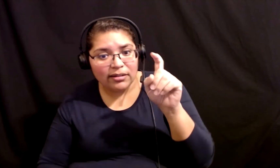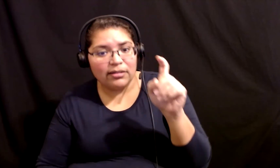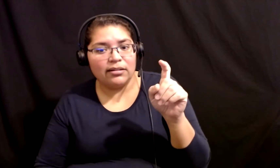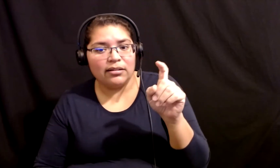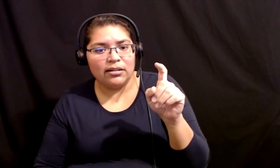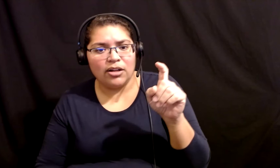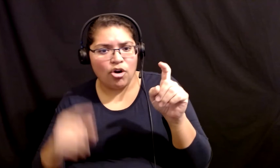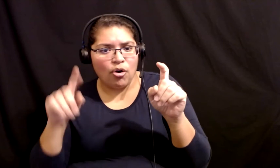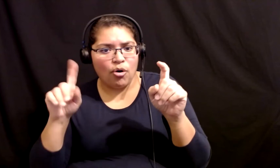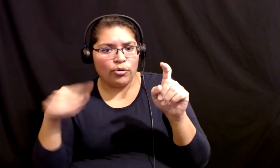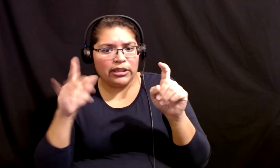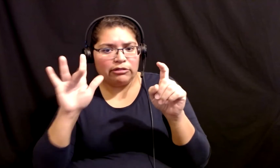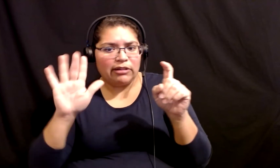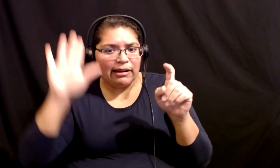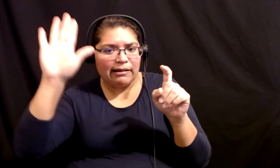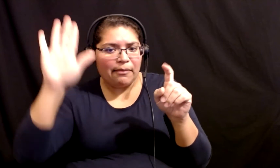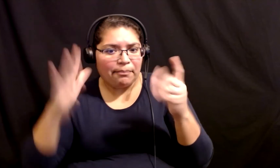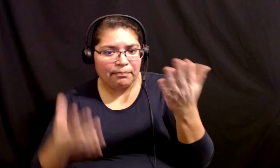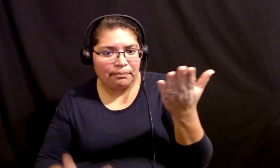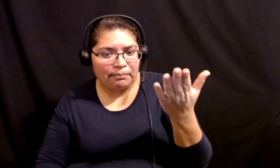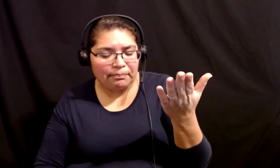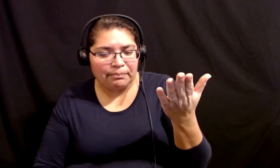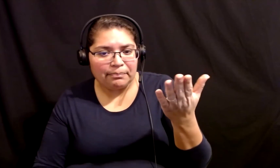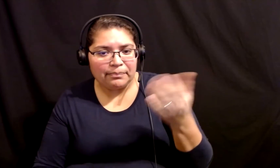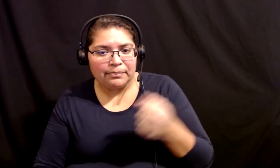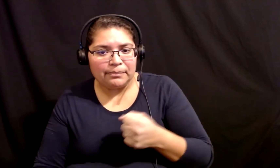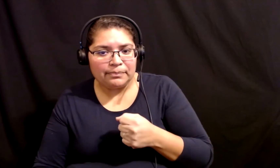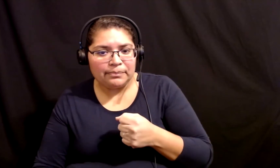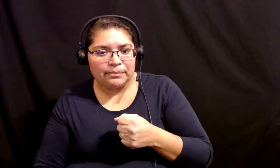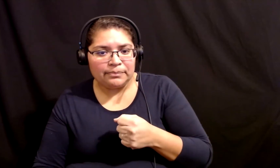Or is that just your hand up still?